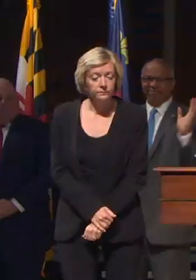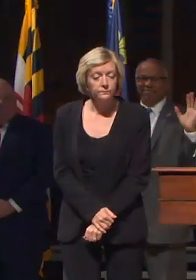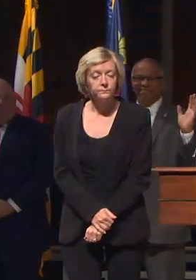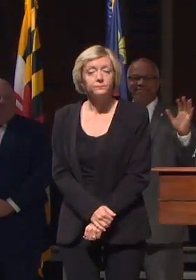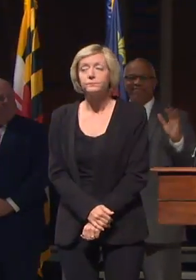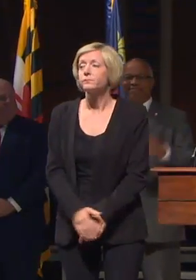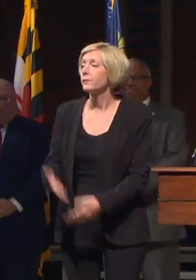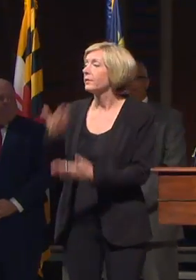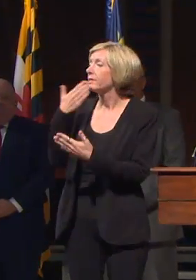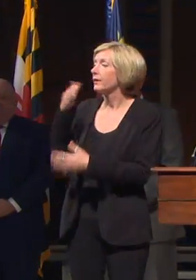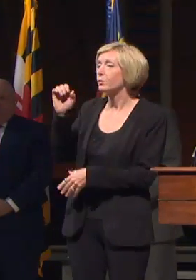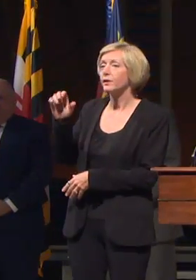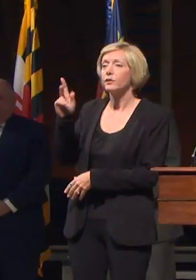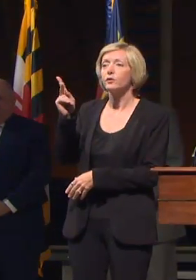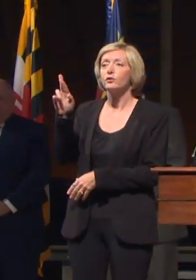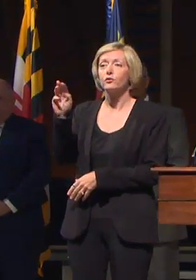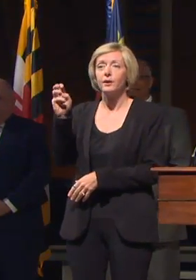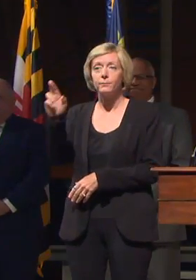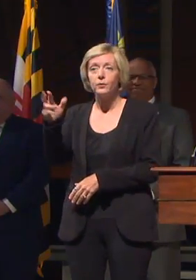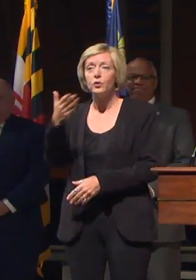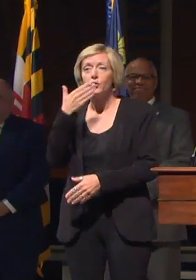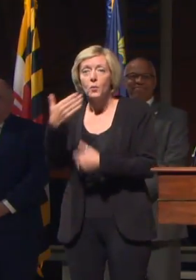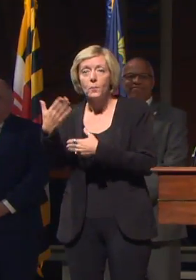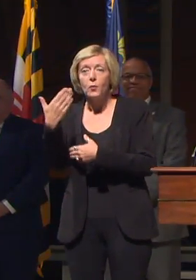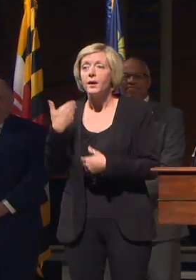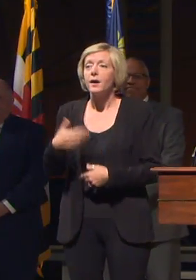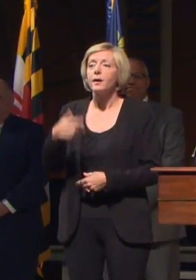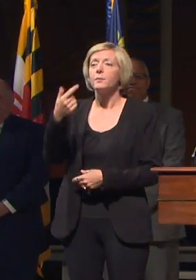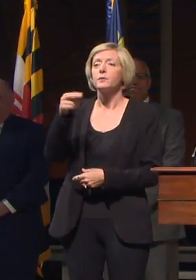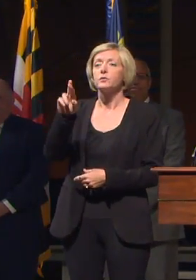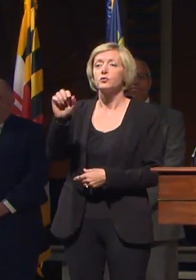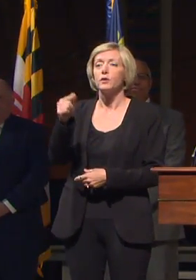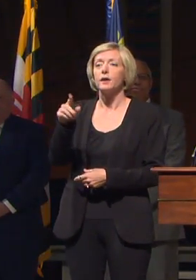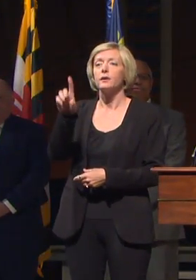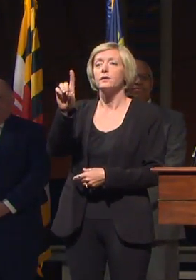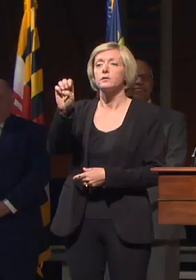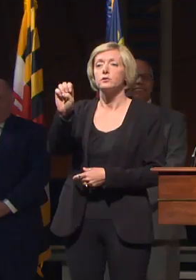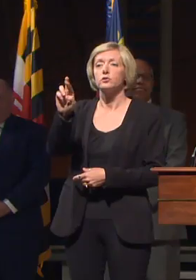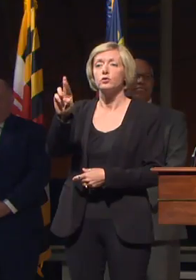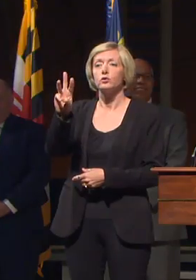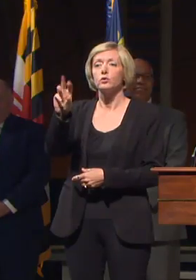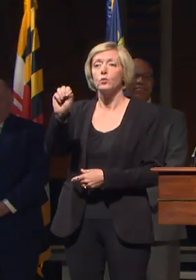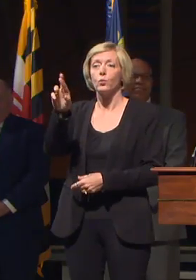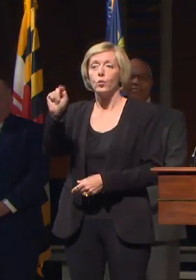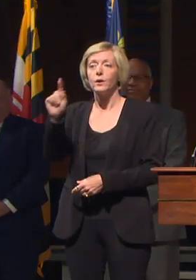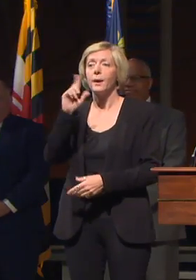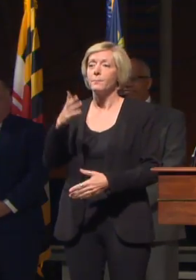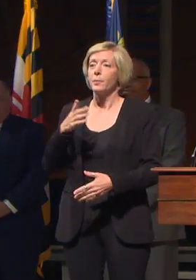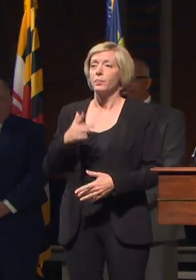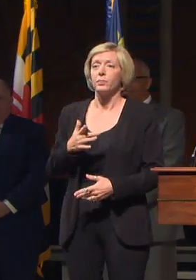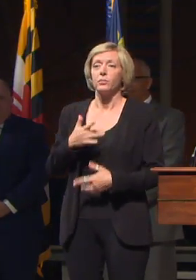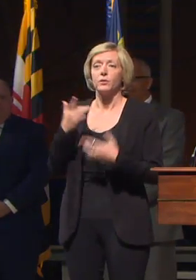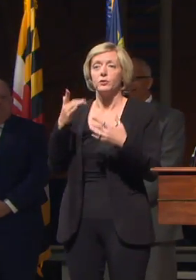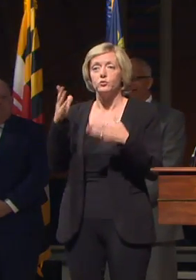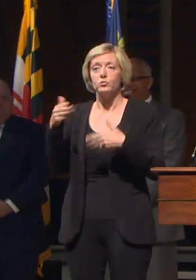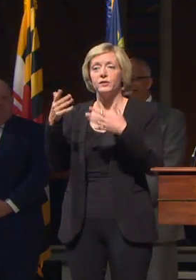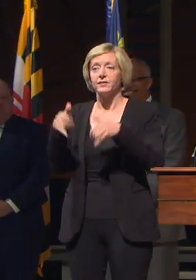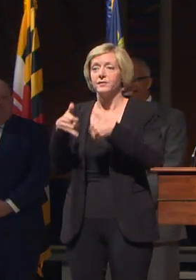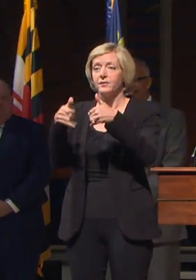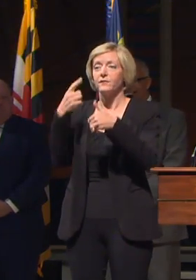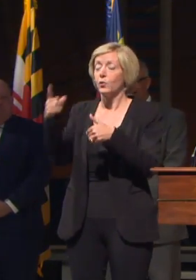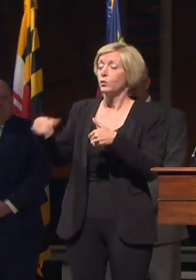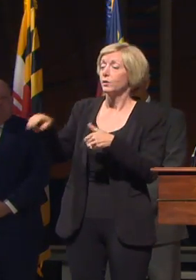Thank you, Secretary Kramer, and good morning, Montgomery County. My name is Greg Derwart, and I'm very pleased to be able to present these citations to our